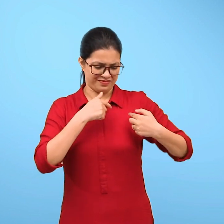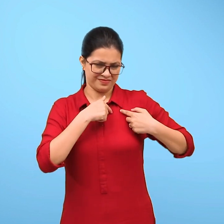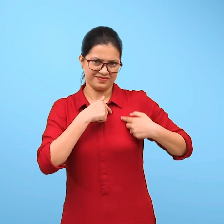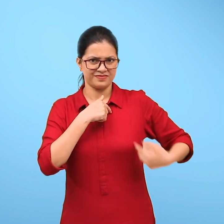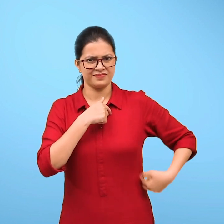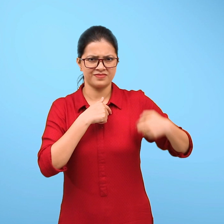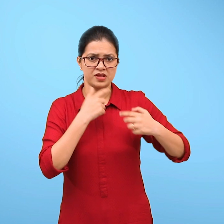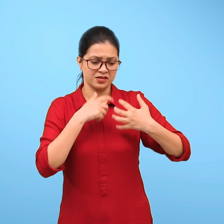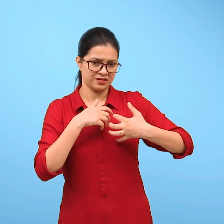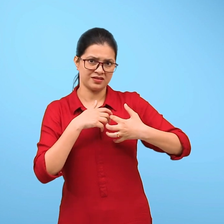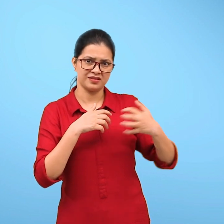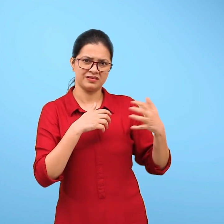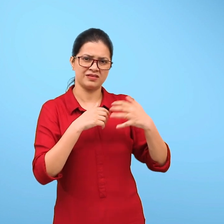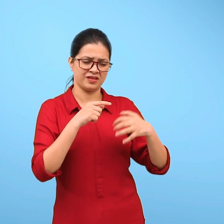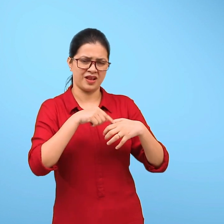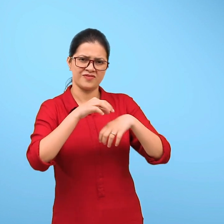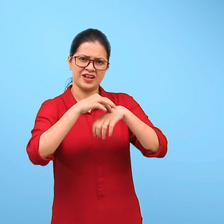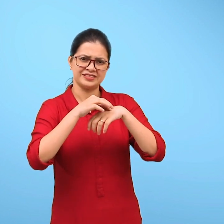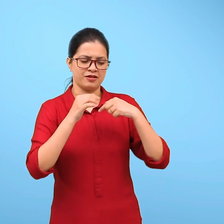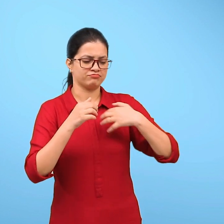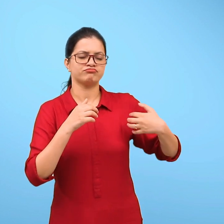There are 12 ribs on each side of chest.